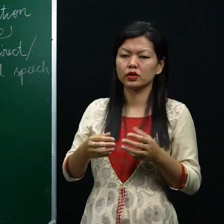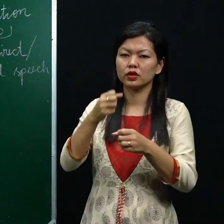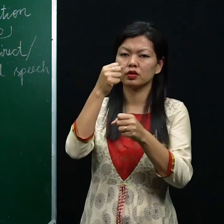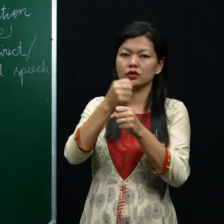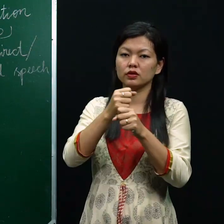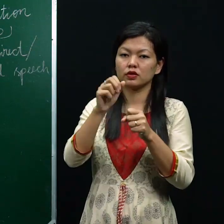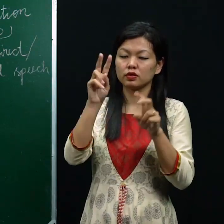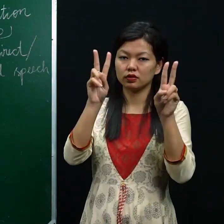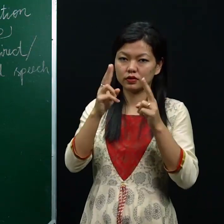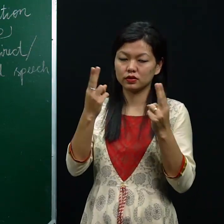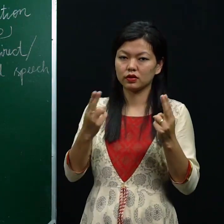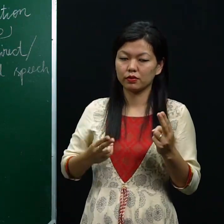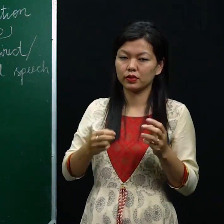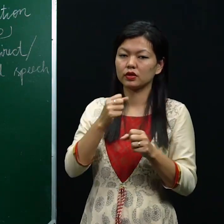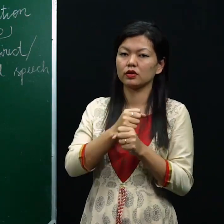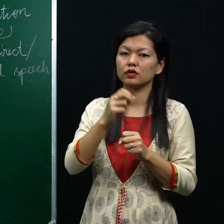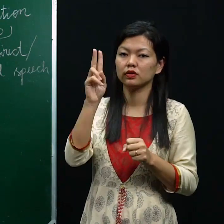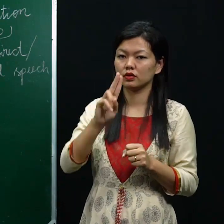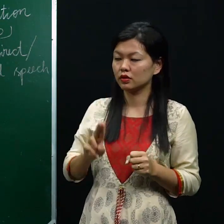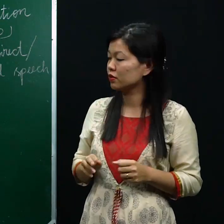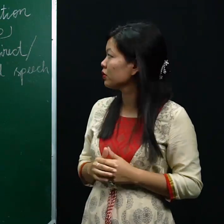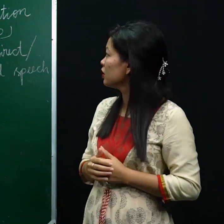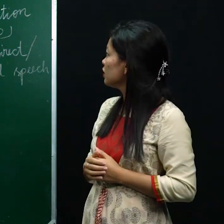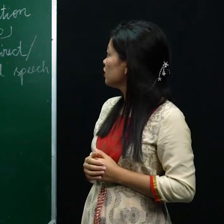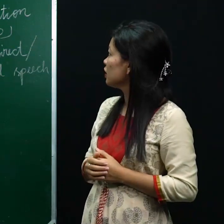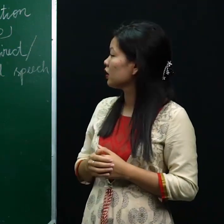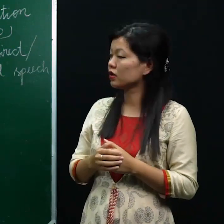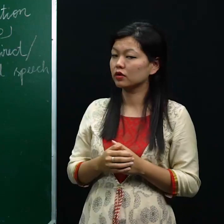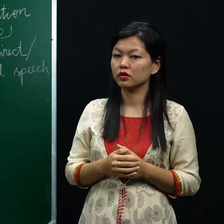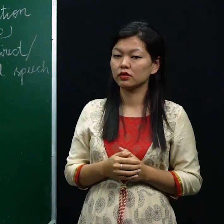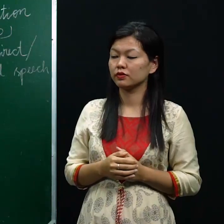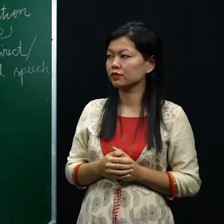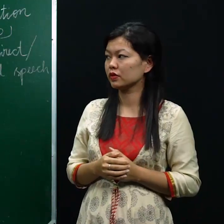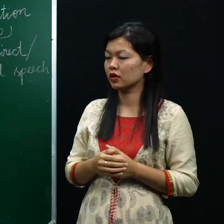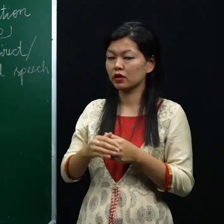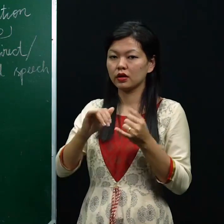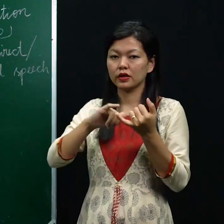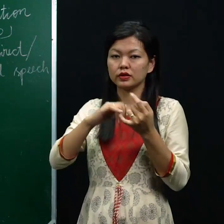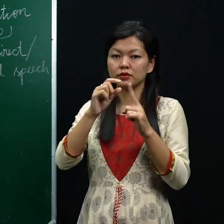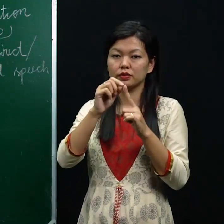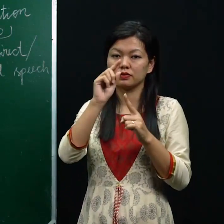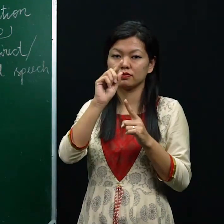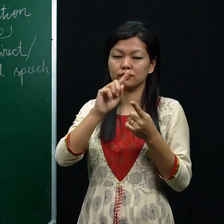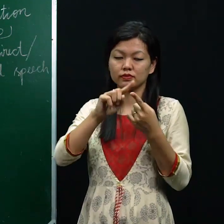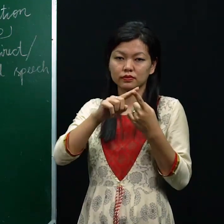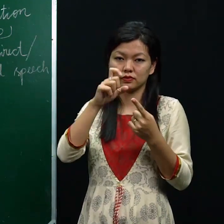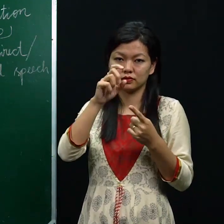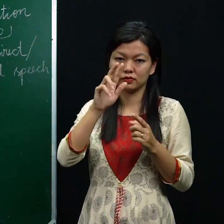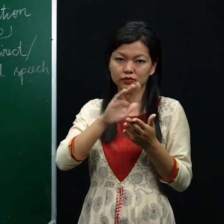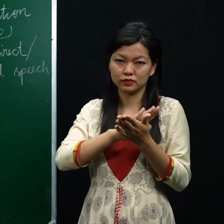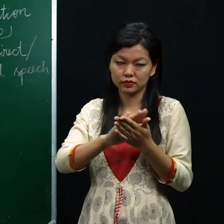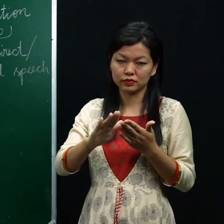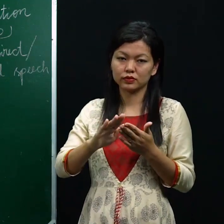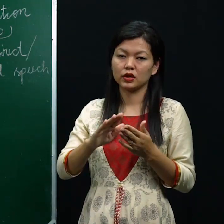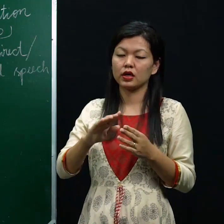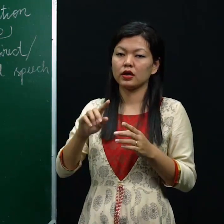with speech or narration. Here, I want you to know that speech and narration is the same thing. There are times that students